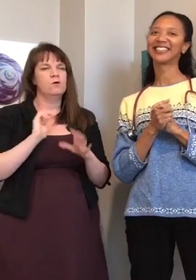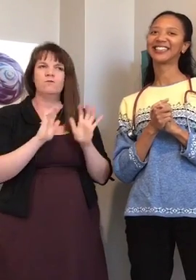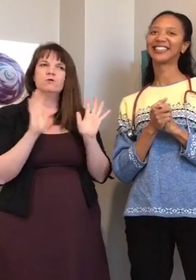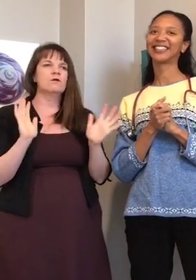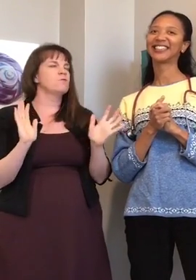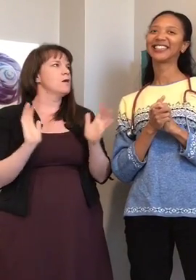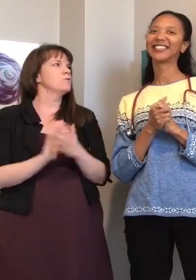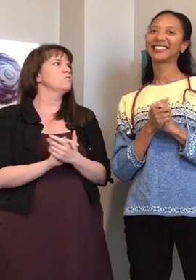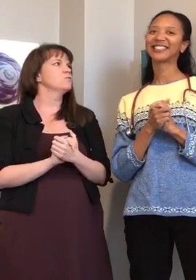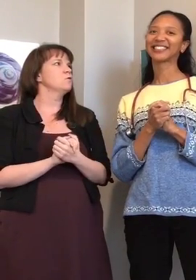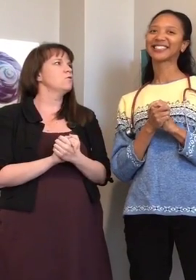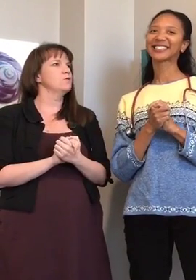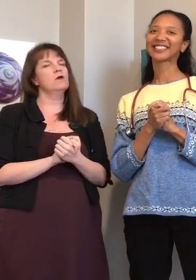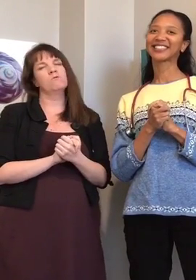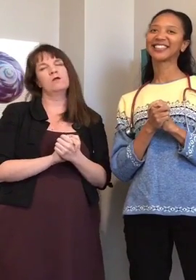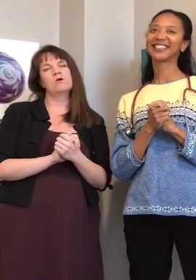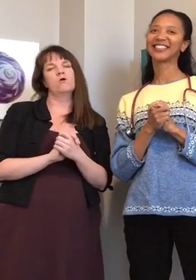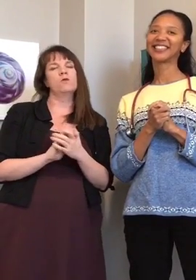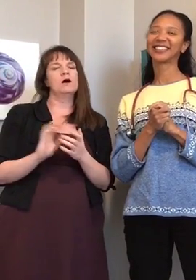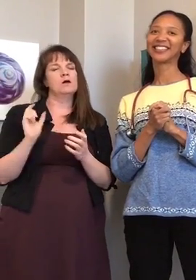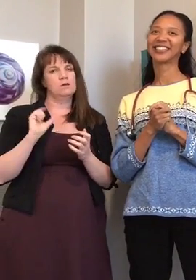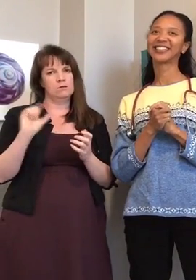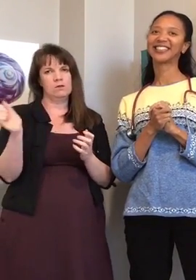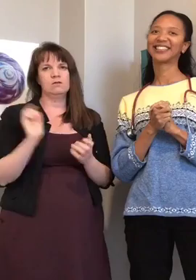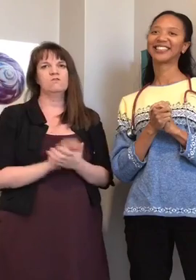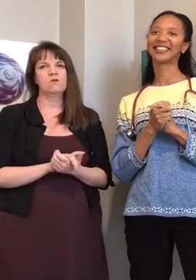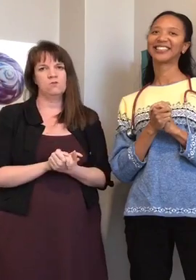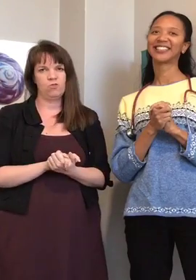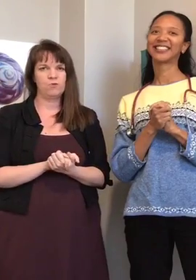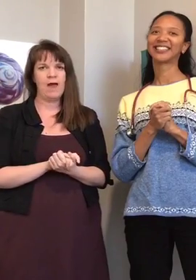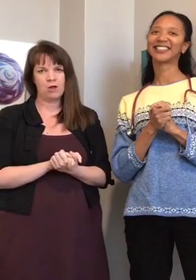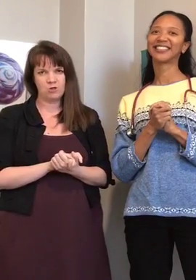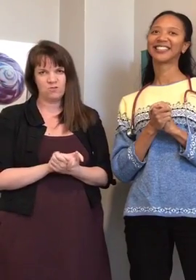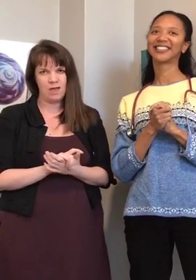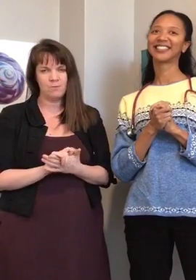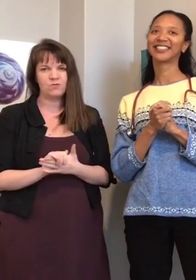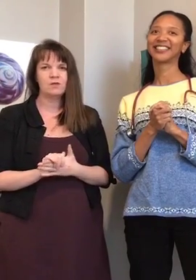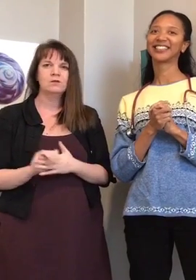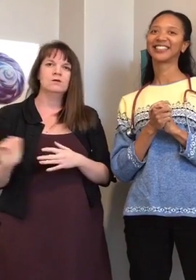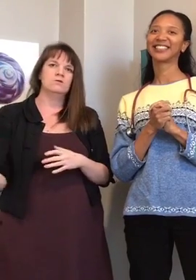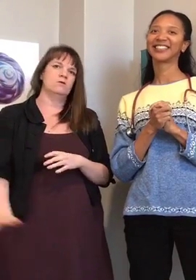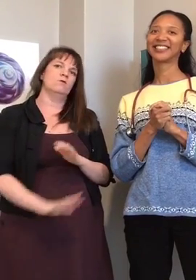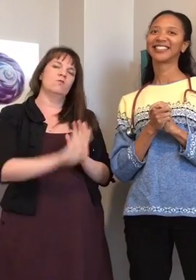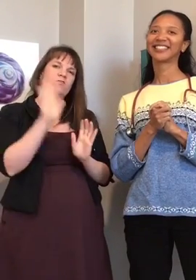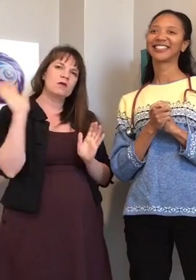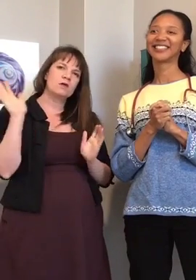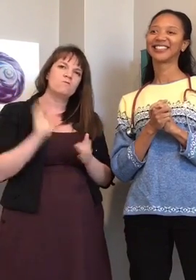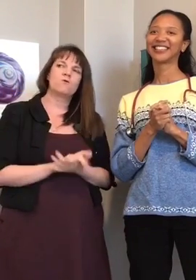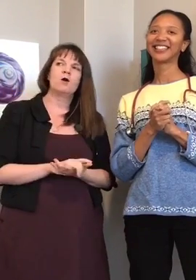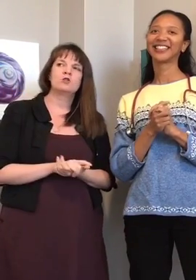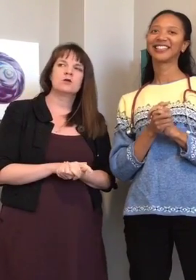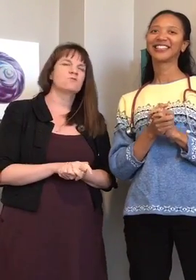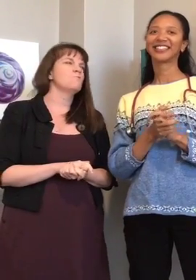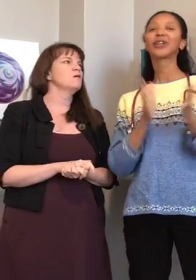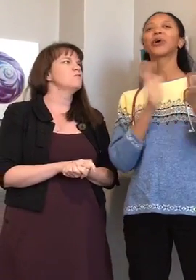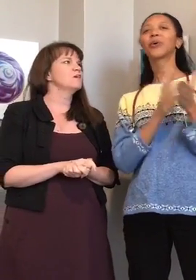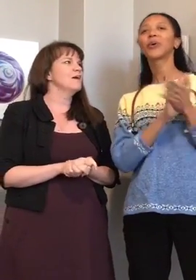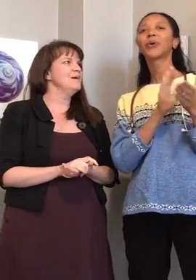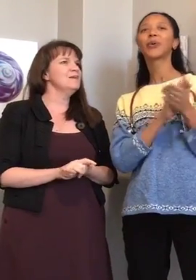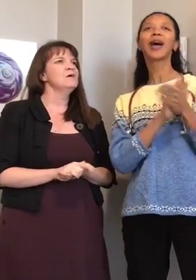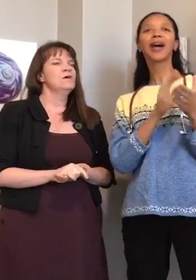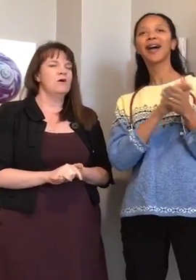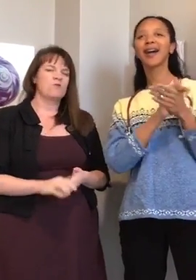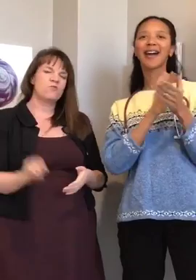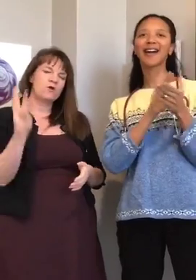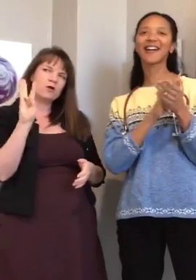So if you don't have time to listen to the whole thing or read our whole blog, you can at least get those 3 action steps. So thank you for watching us once